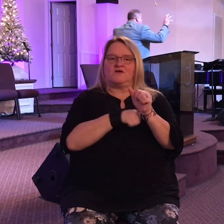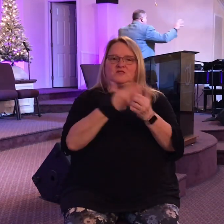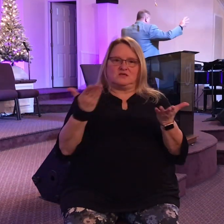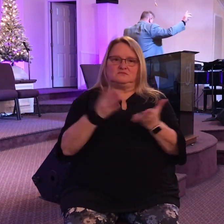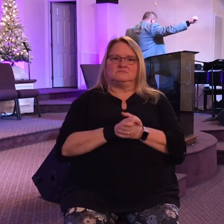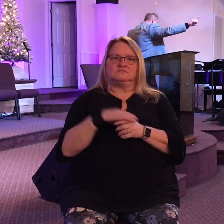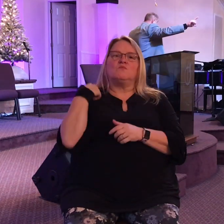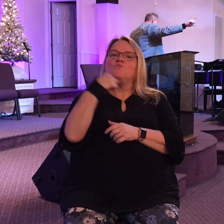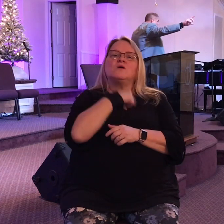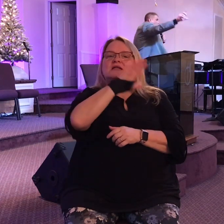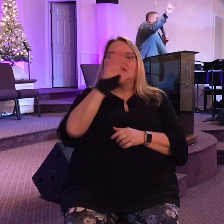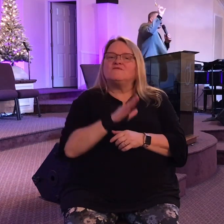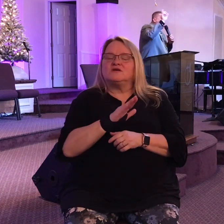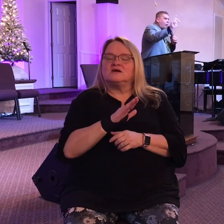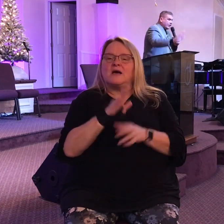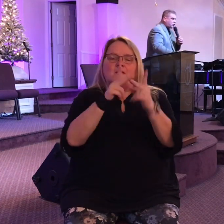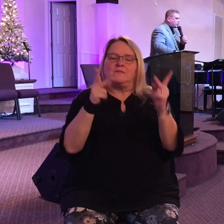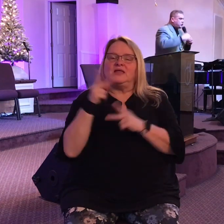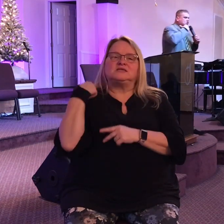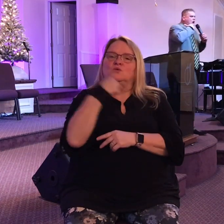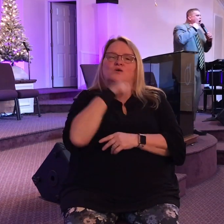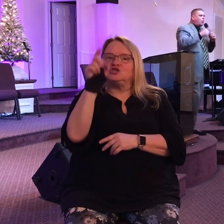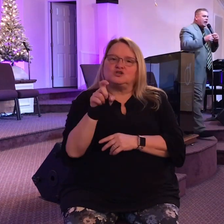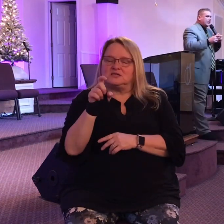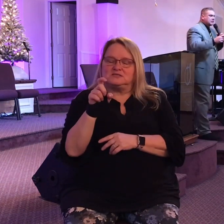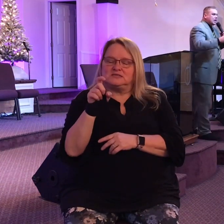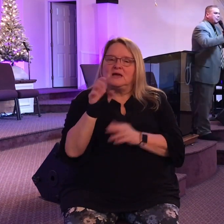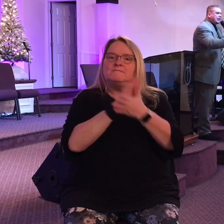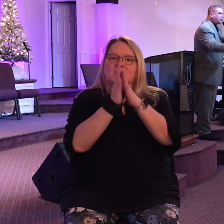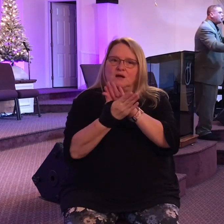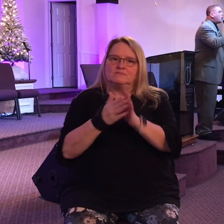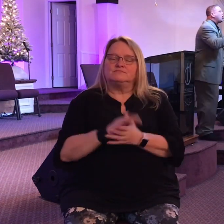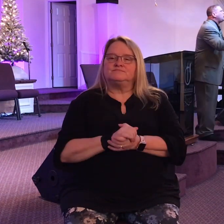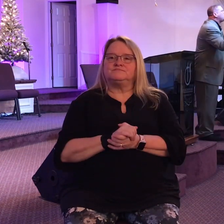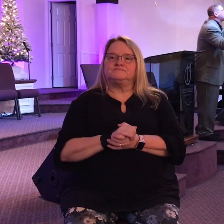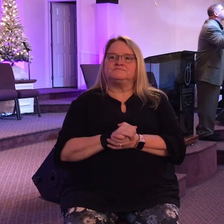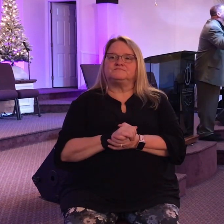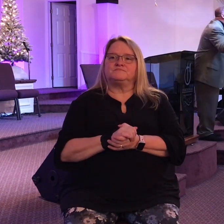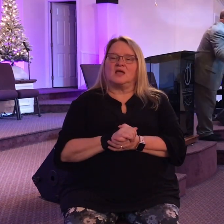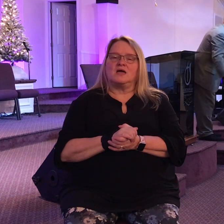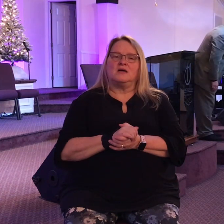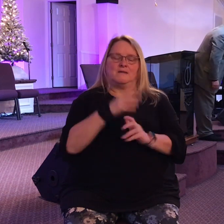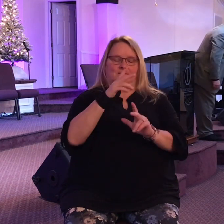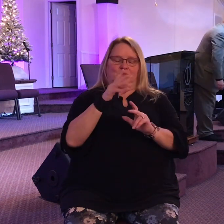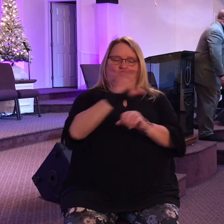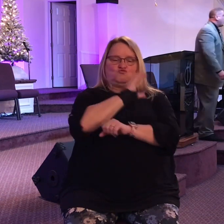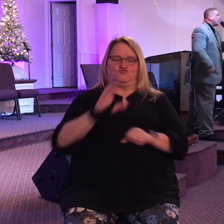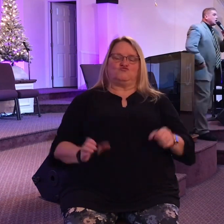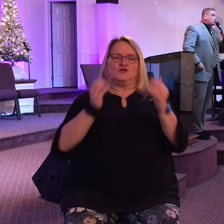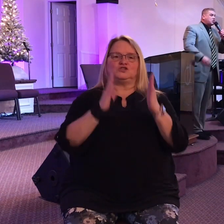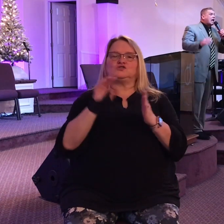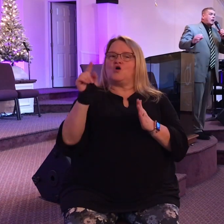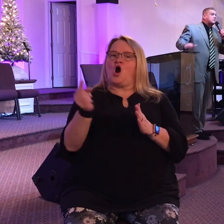where we ought to be. We are always, Christians are always people who are under construction.